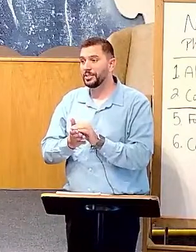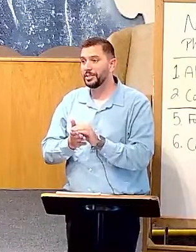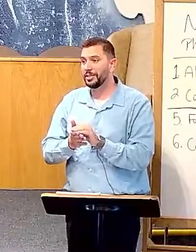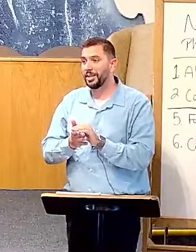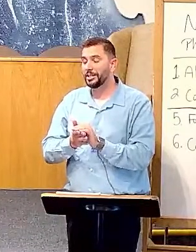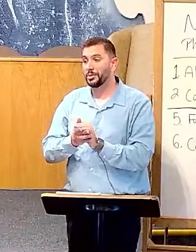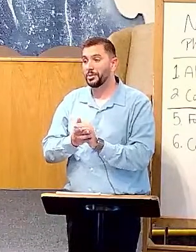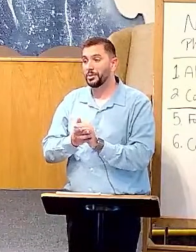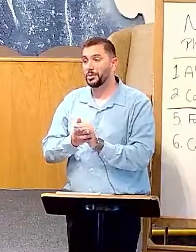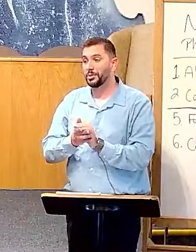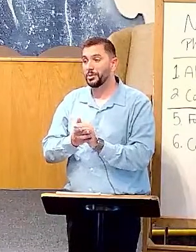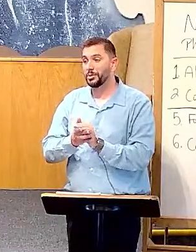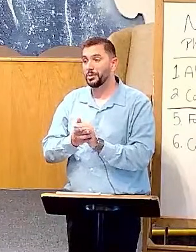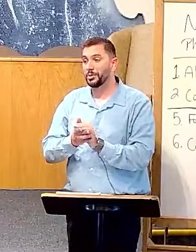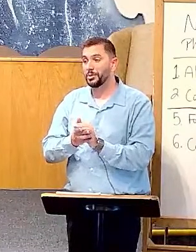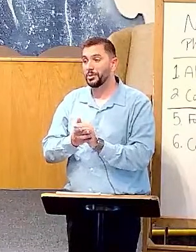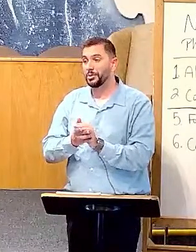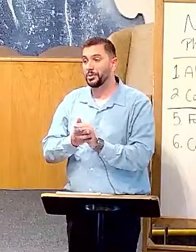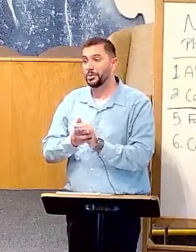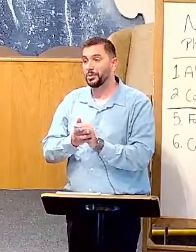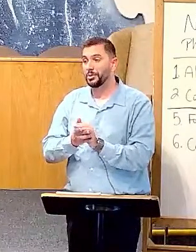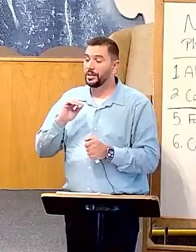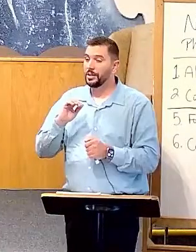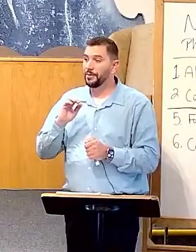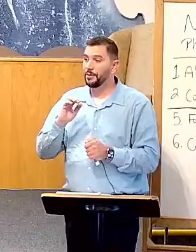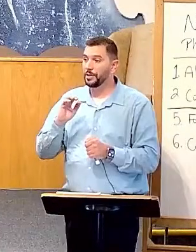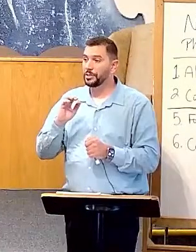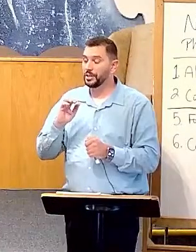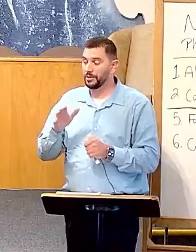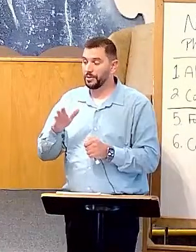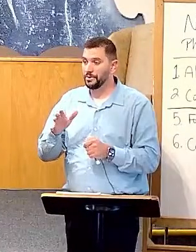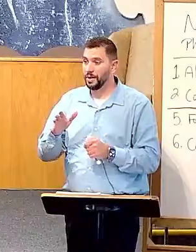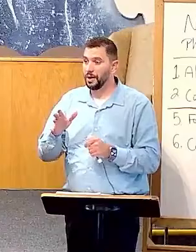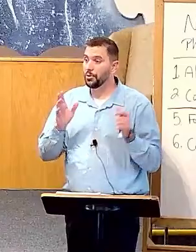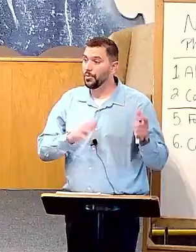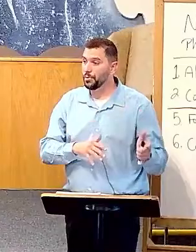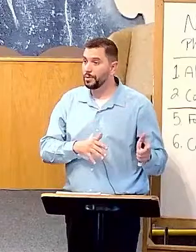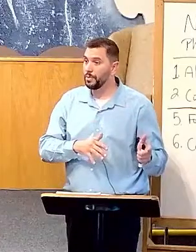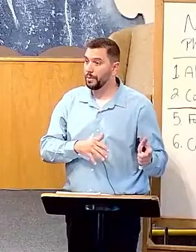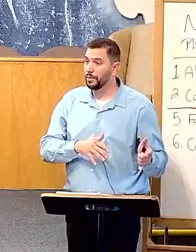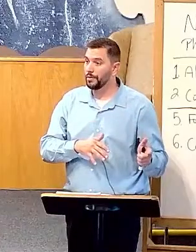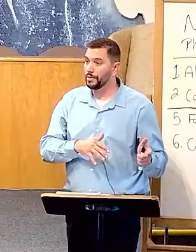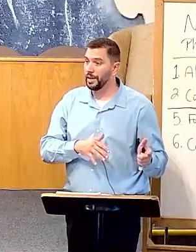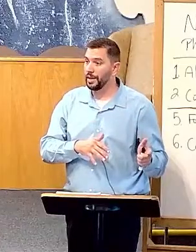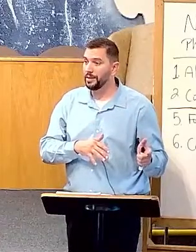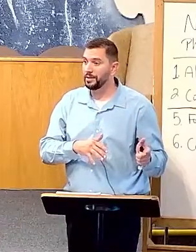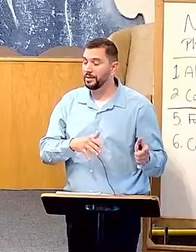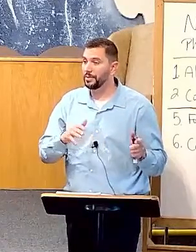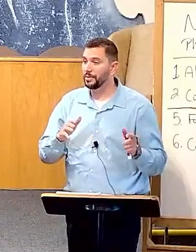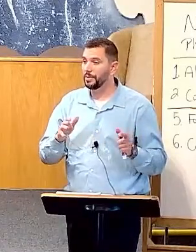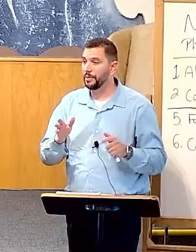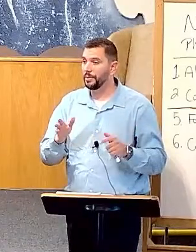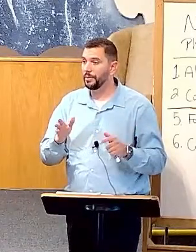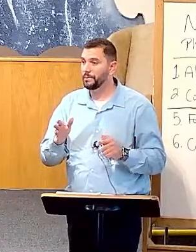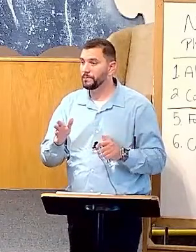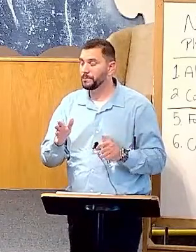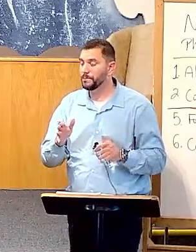and so we're just now getting over. Yeah. But if you want to stick around, I'll go over with what we went over today. Is it a different church over at the